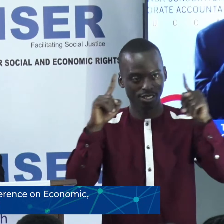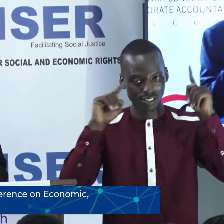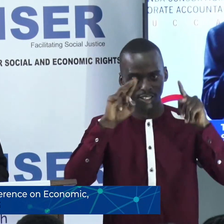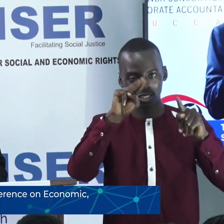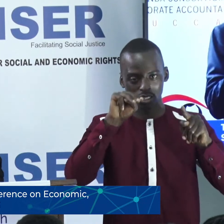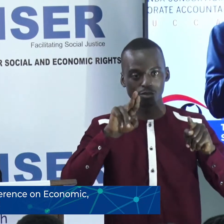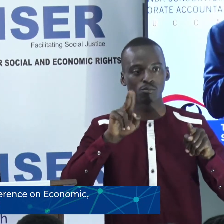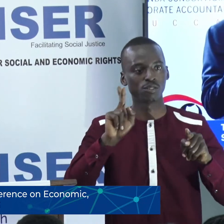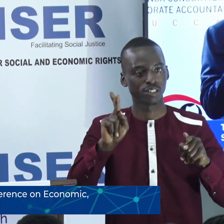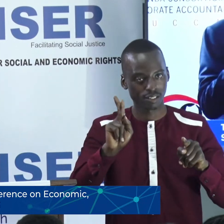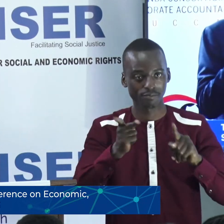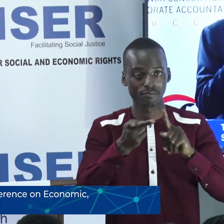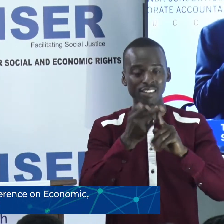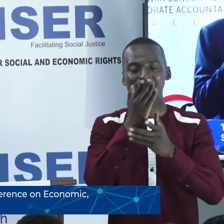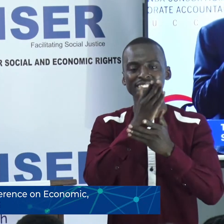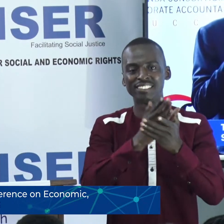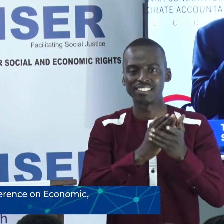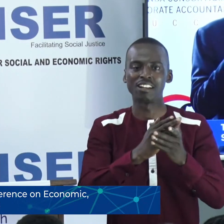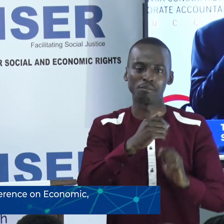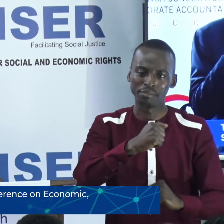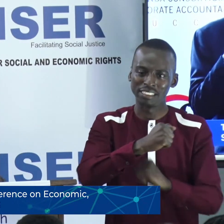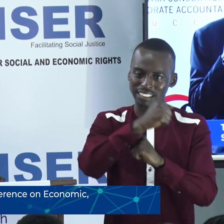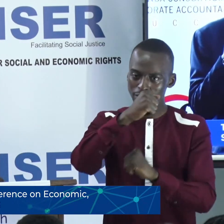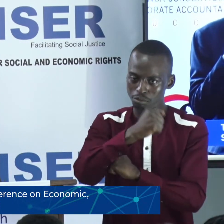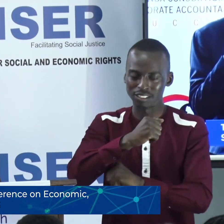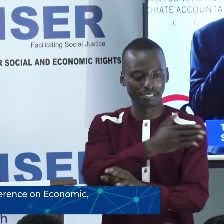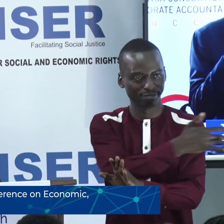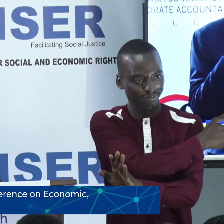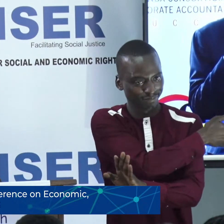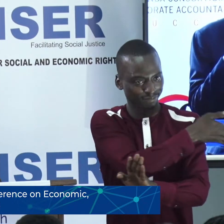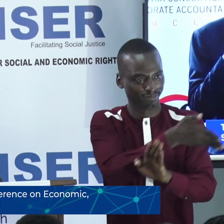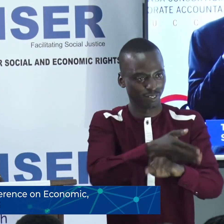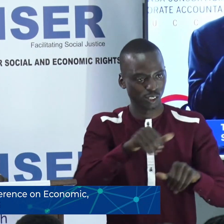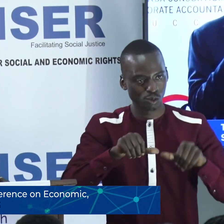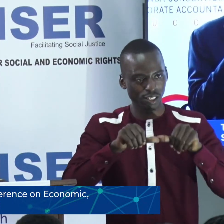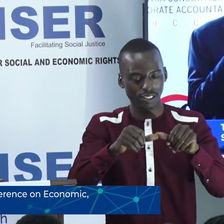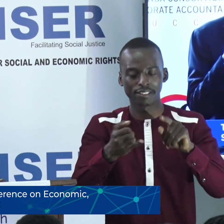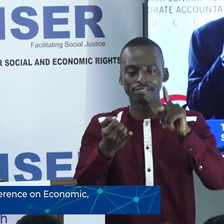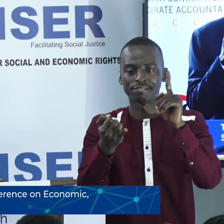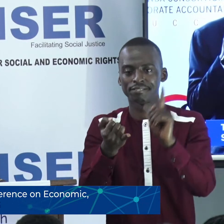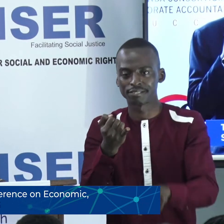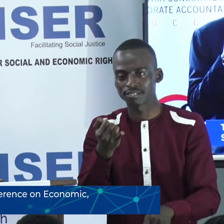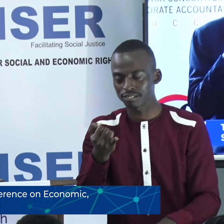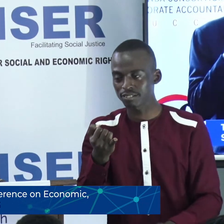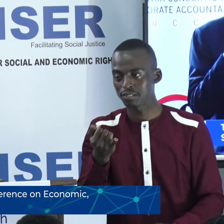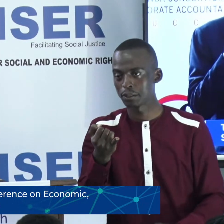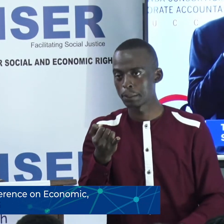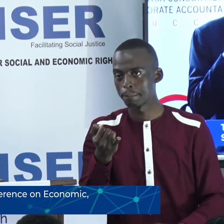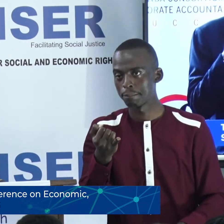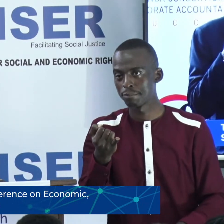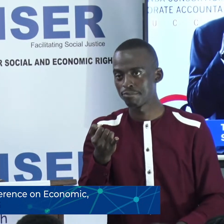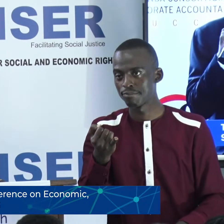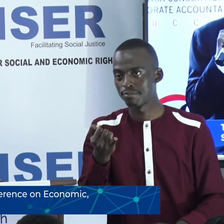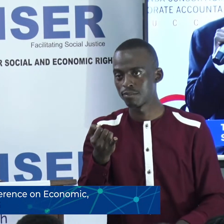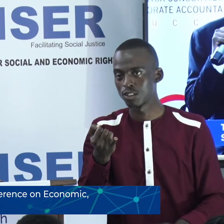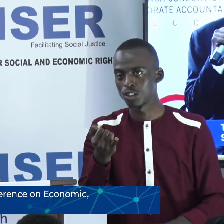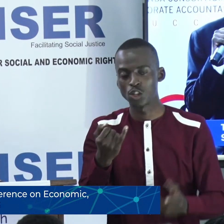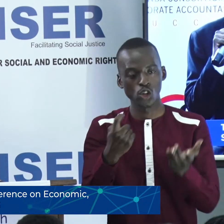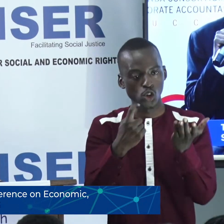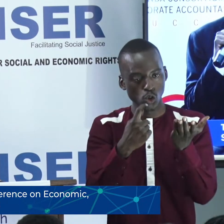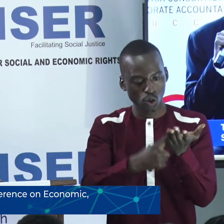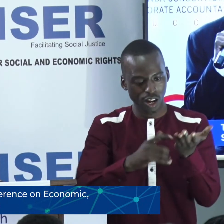had certain conveners that have worked with us consistently, including the Uganda Human